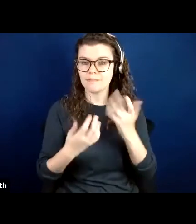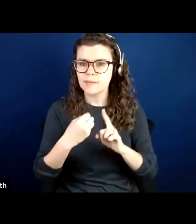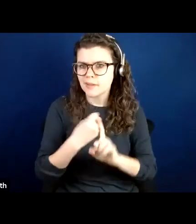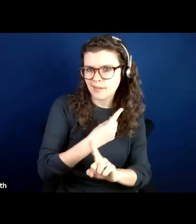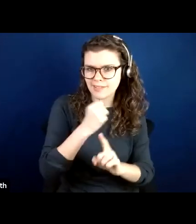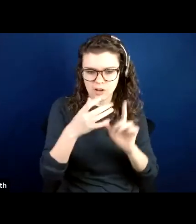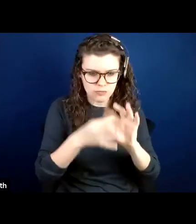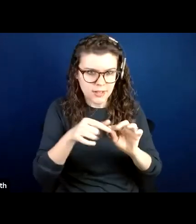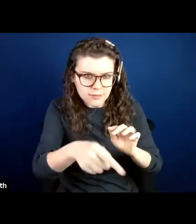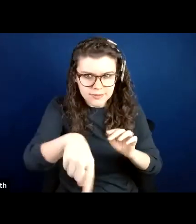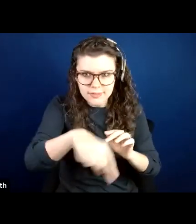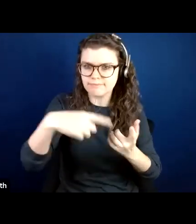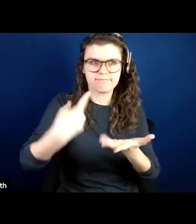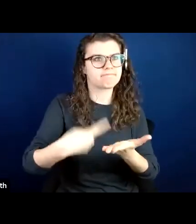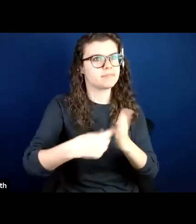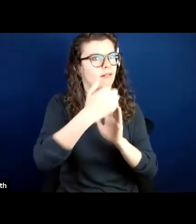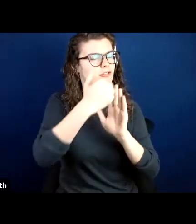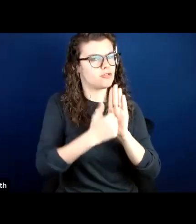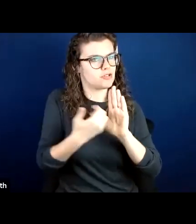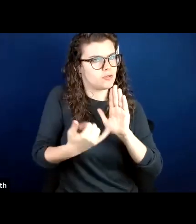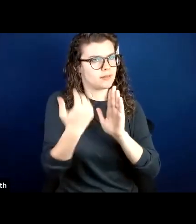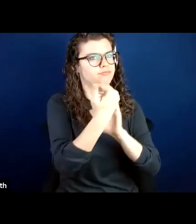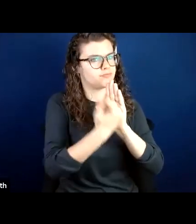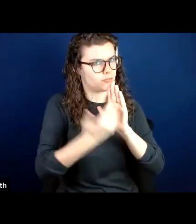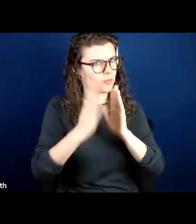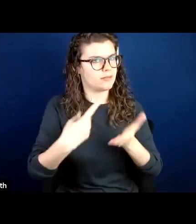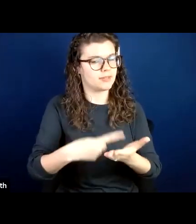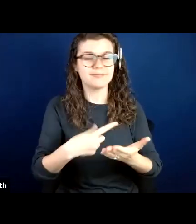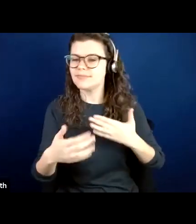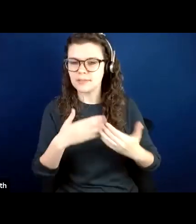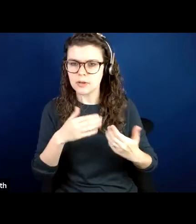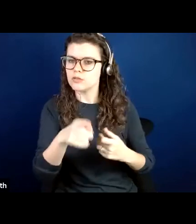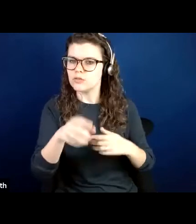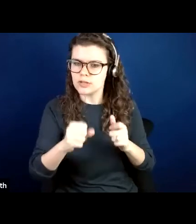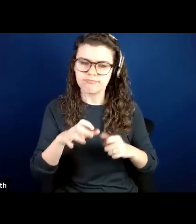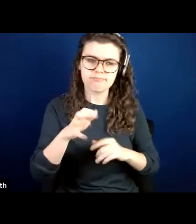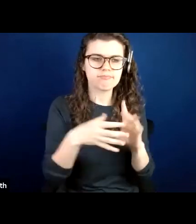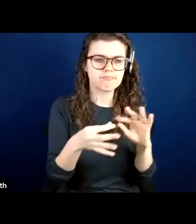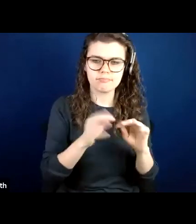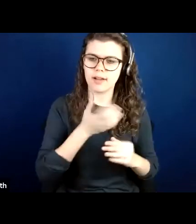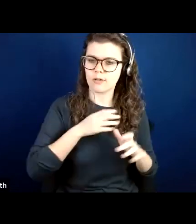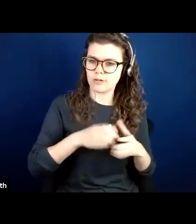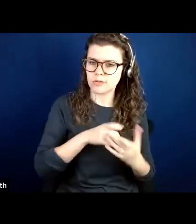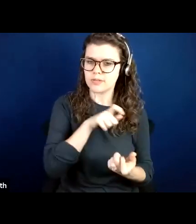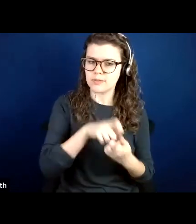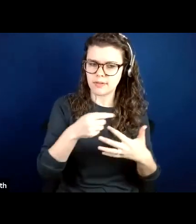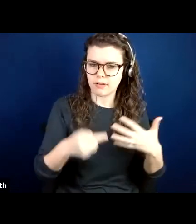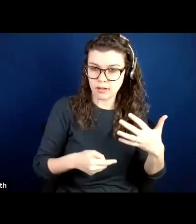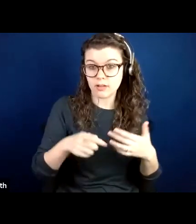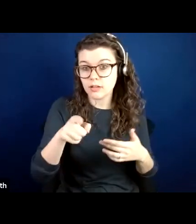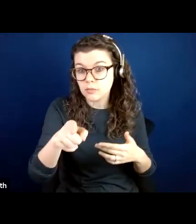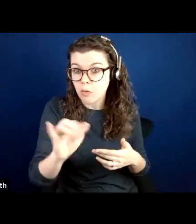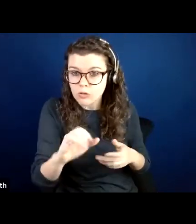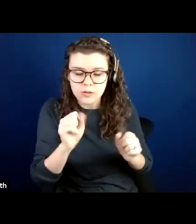are on the agenda that day. But you can also ask specifically to be on the agenda to